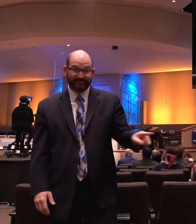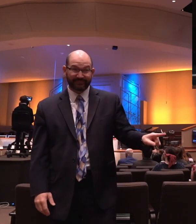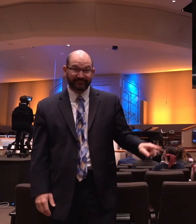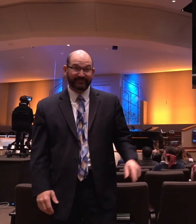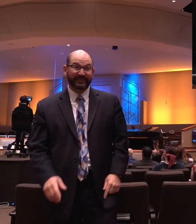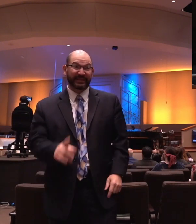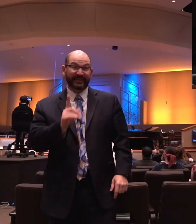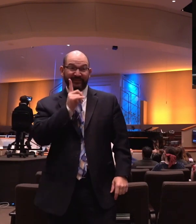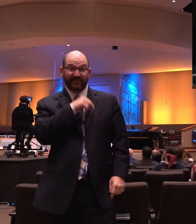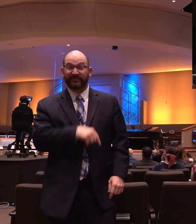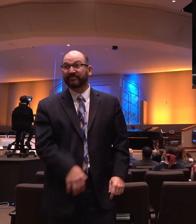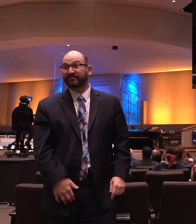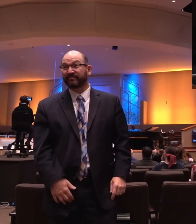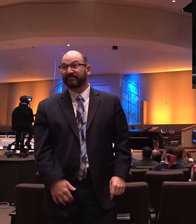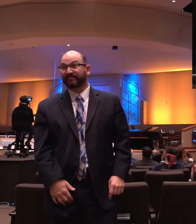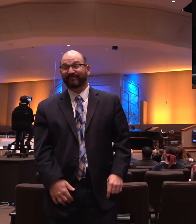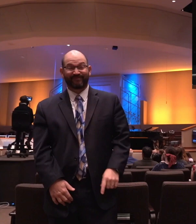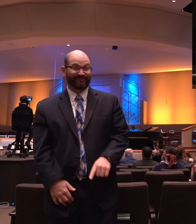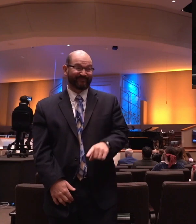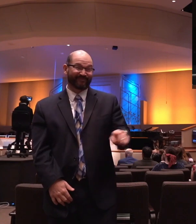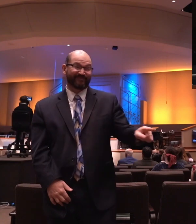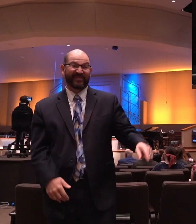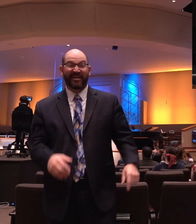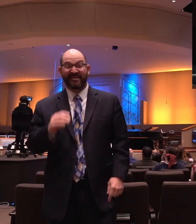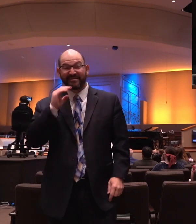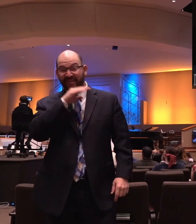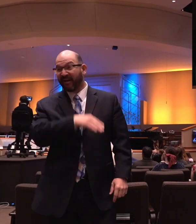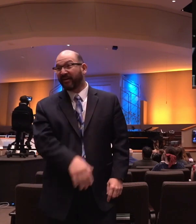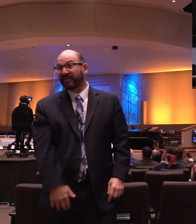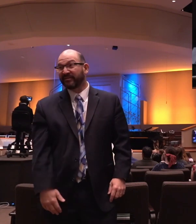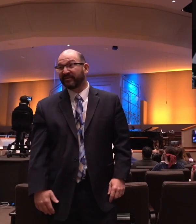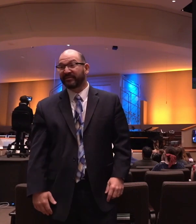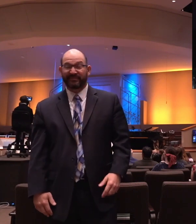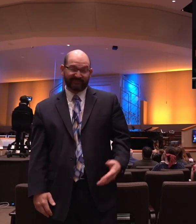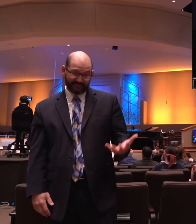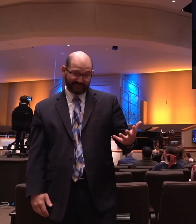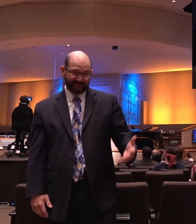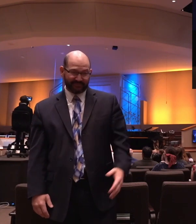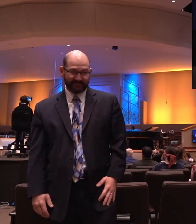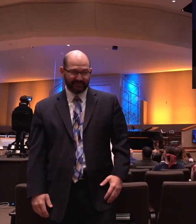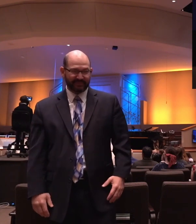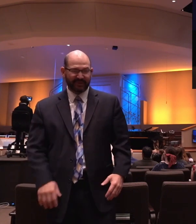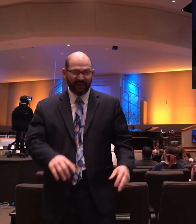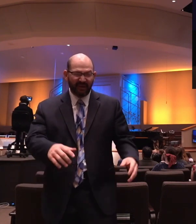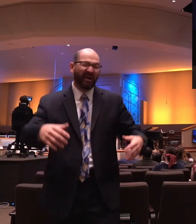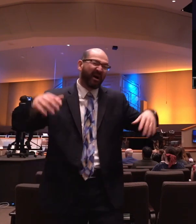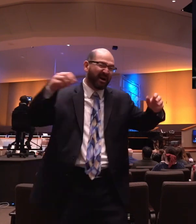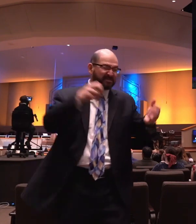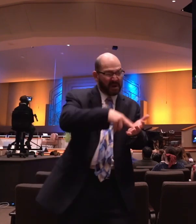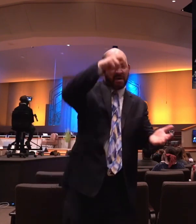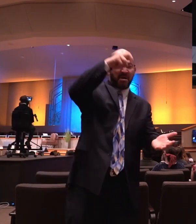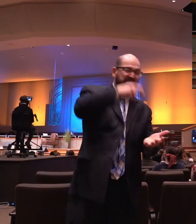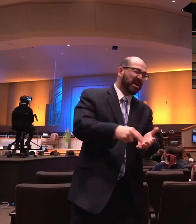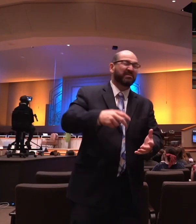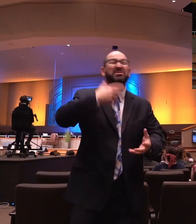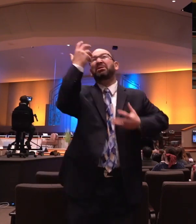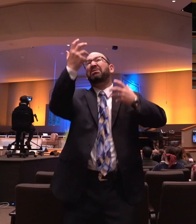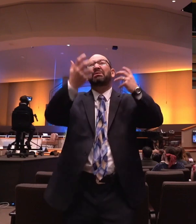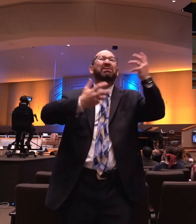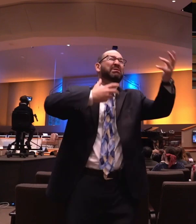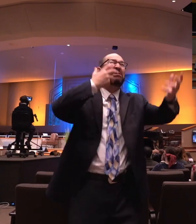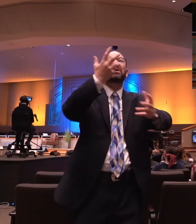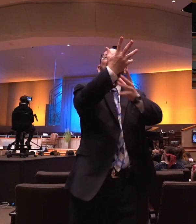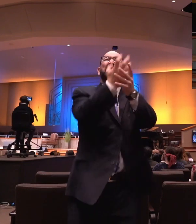fakes. They're just kind of going through the motions. They're hooping and hollering and jumping and screaming and